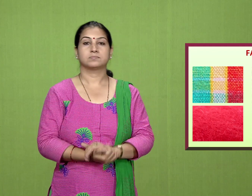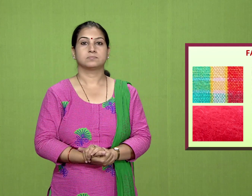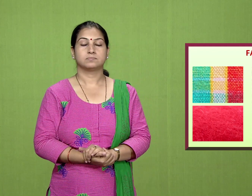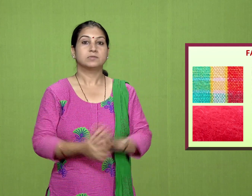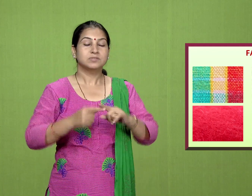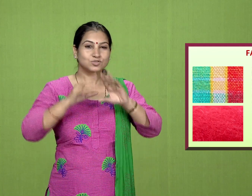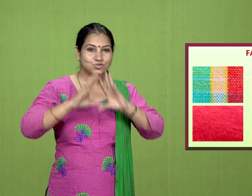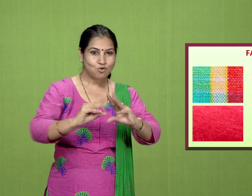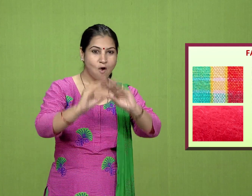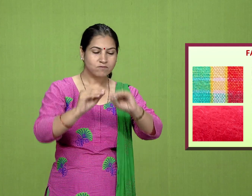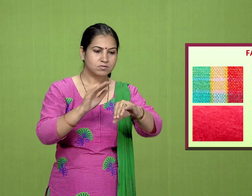and softer to touch.